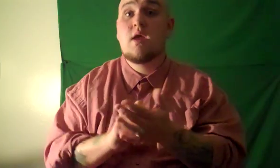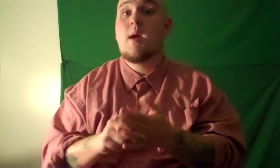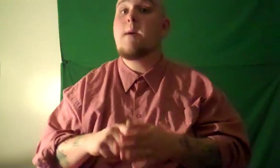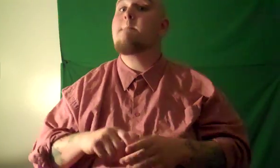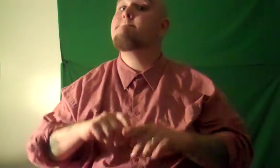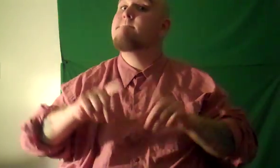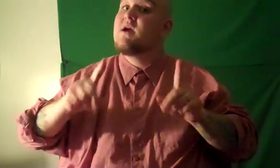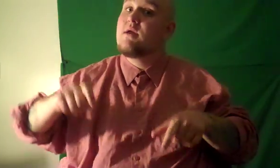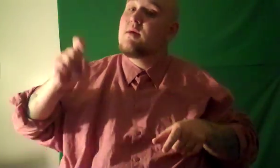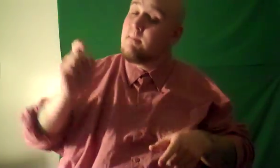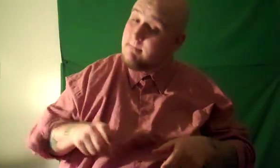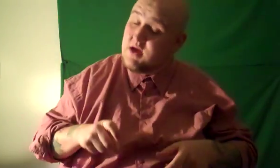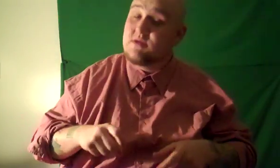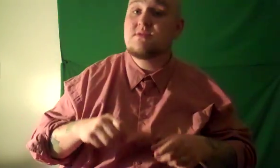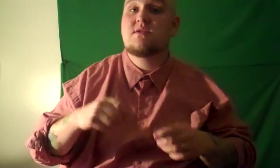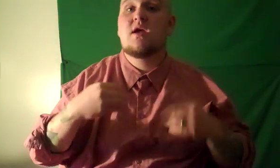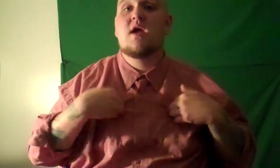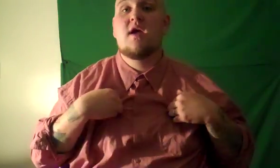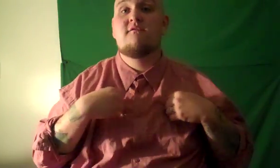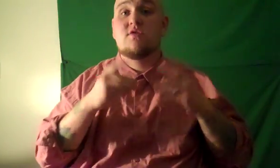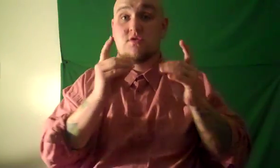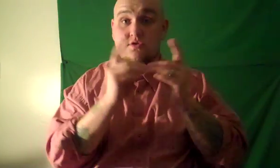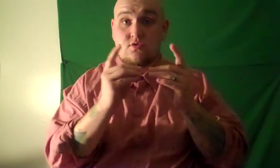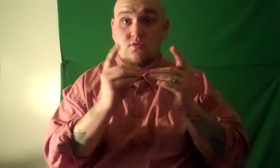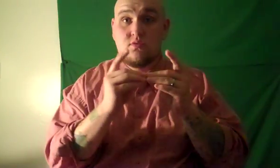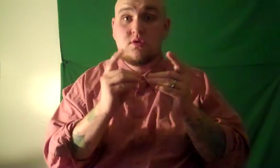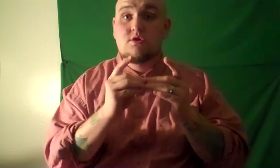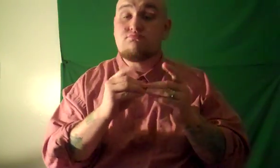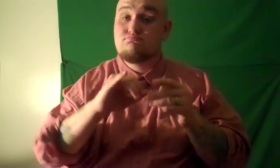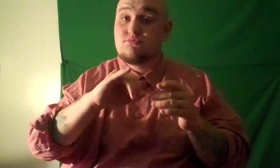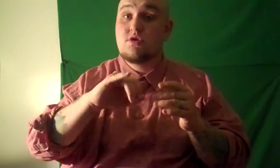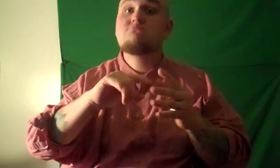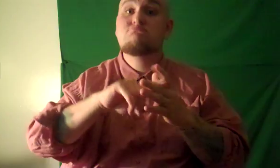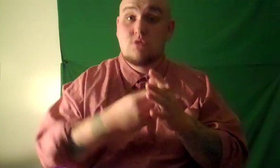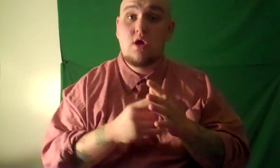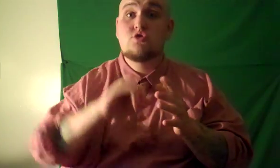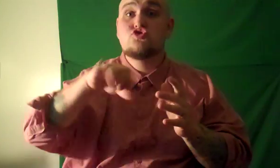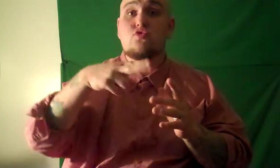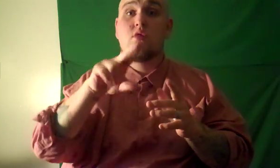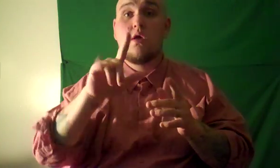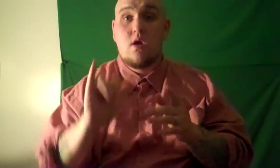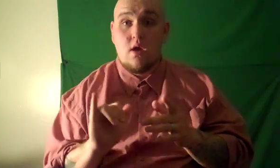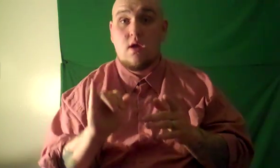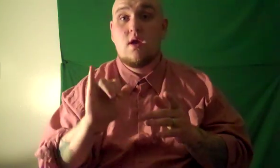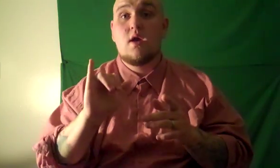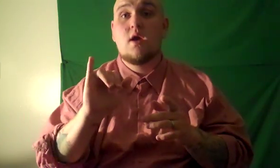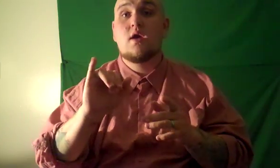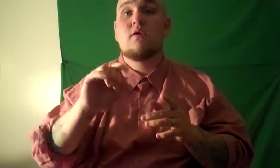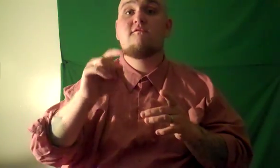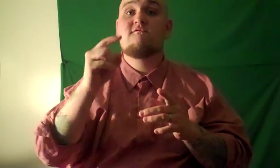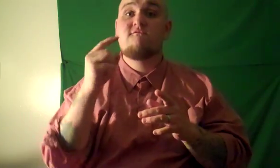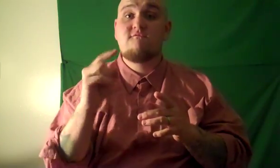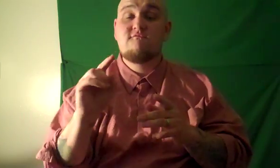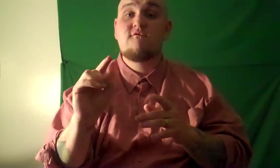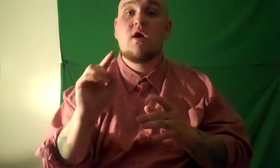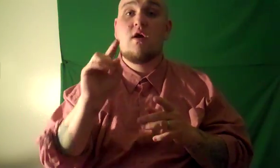must have a degree starting in July of 2009, July 1st, 2009. You must have